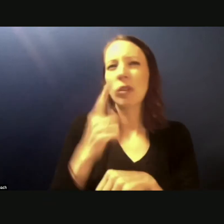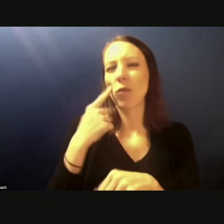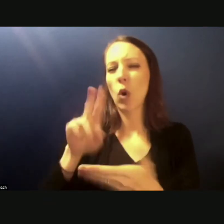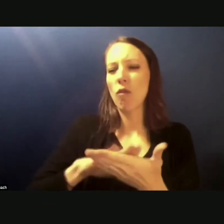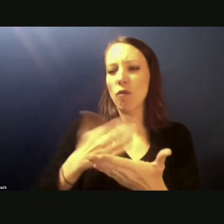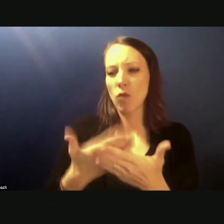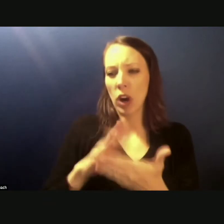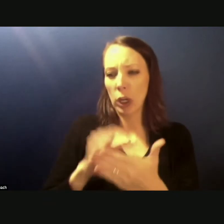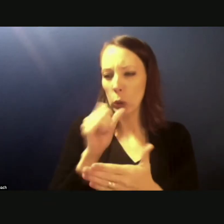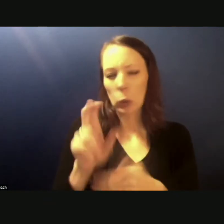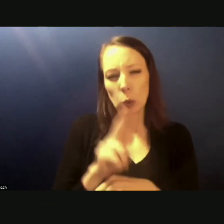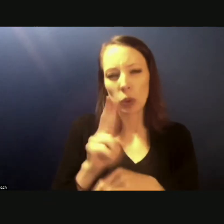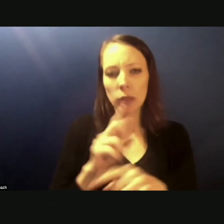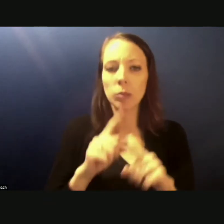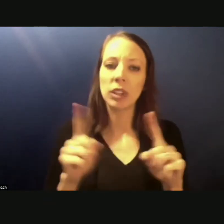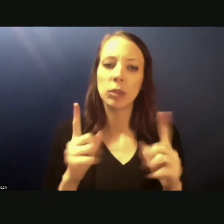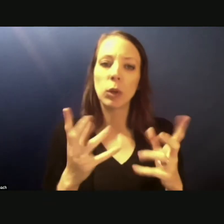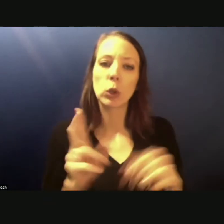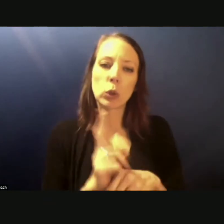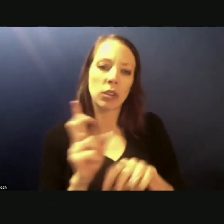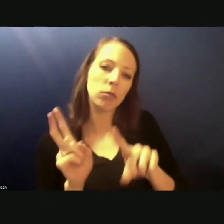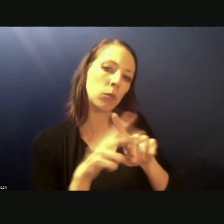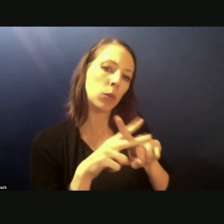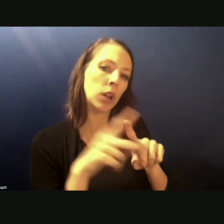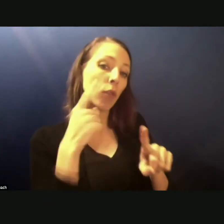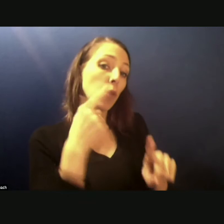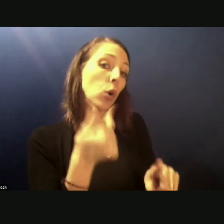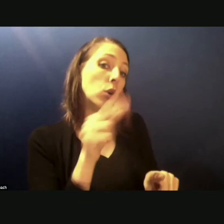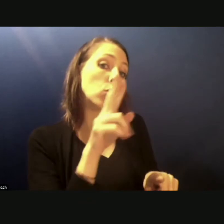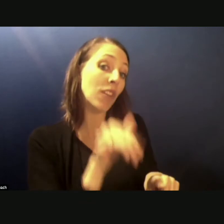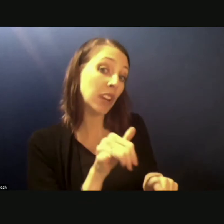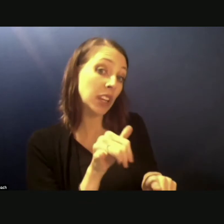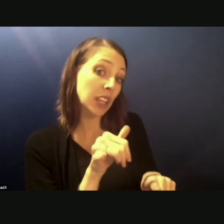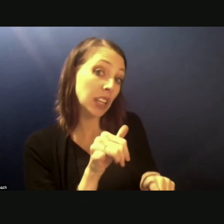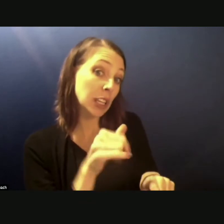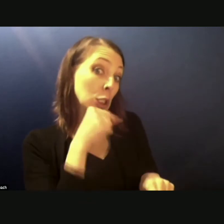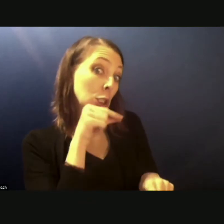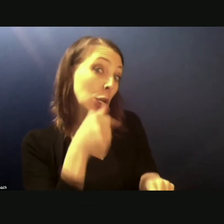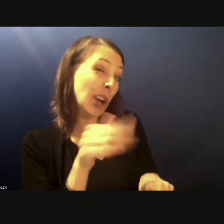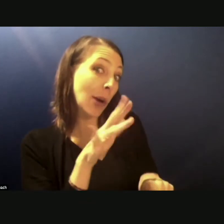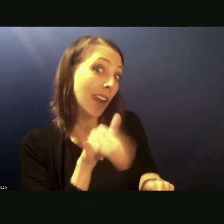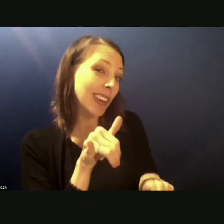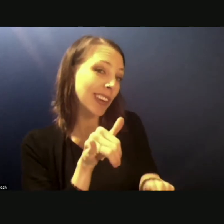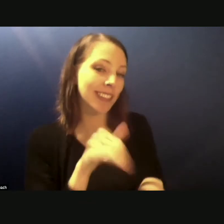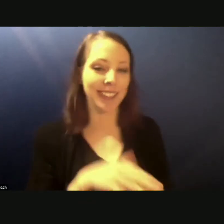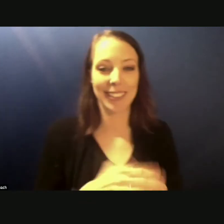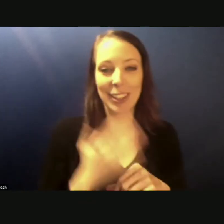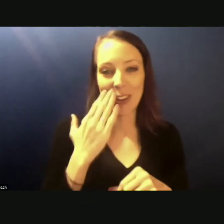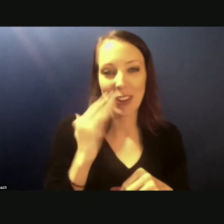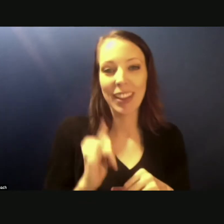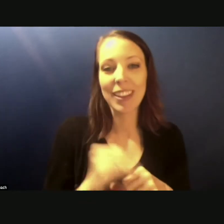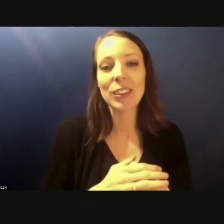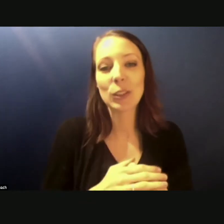that kind of thing. You might want to use it if you're making your gravy, like your turkey gravy, and that's probably